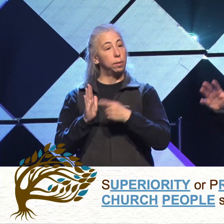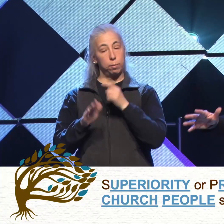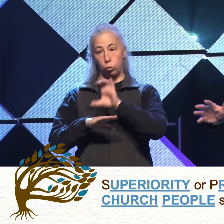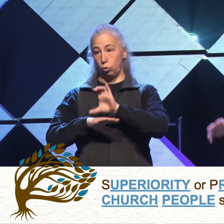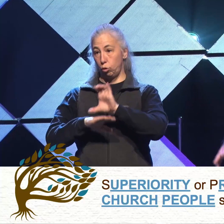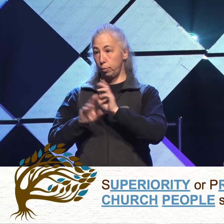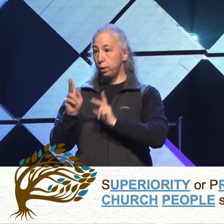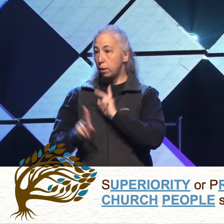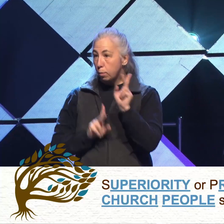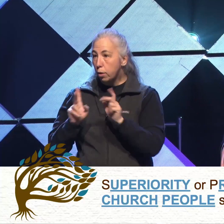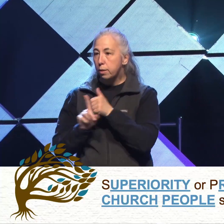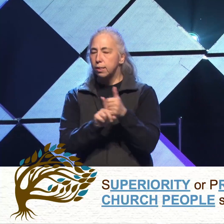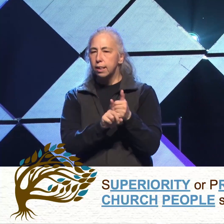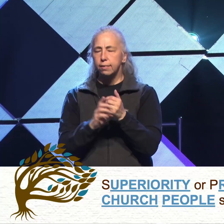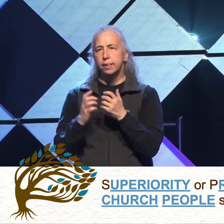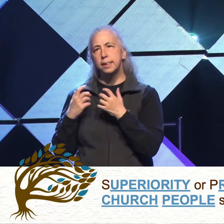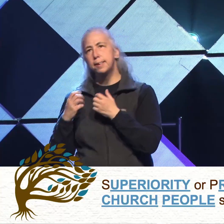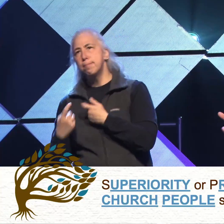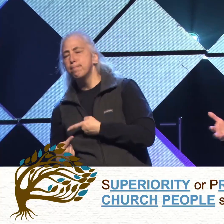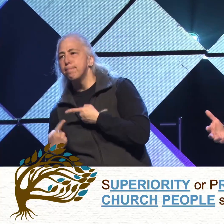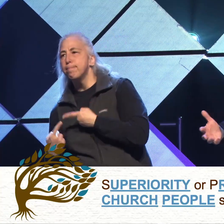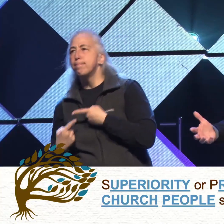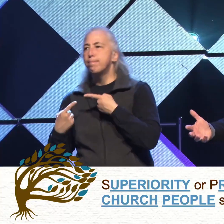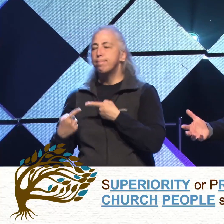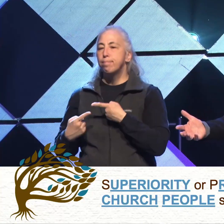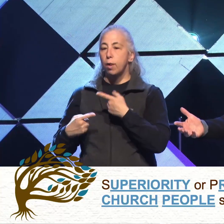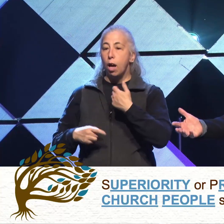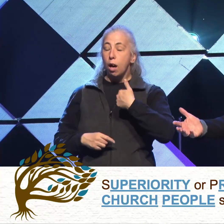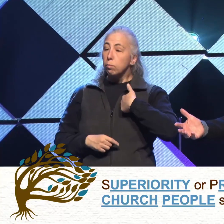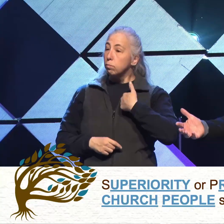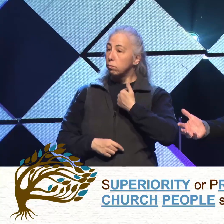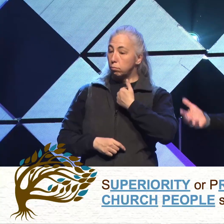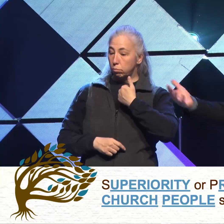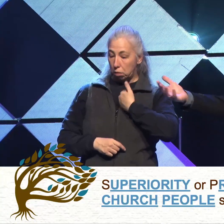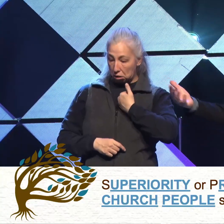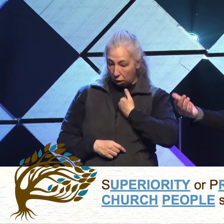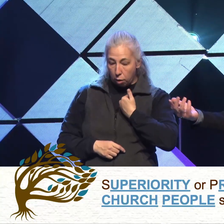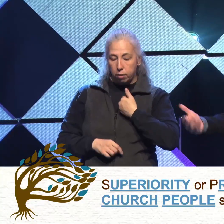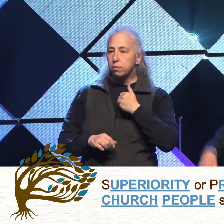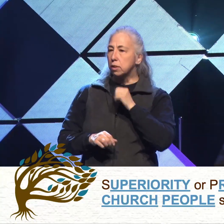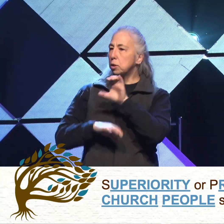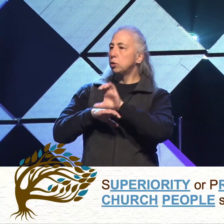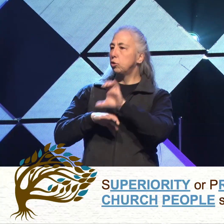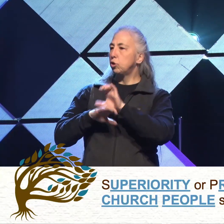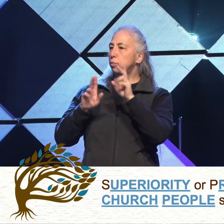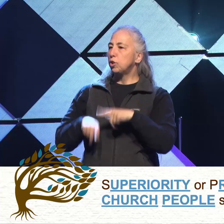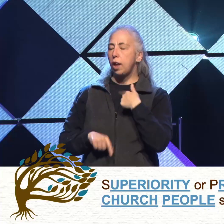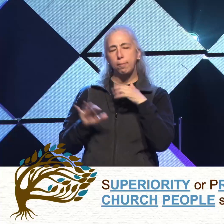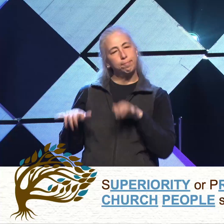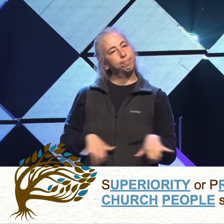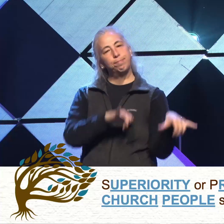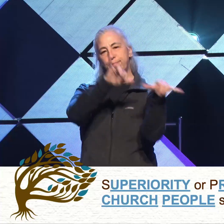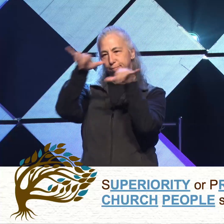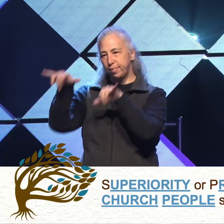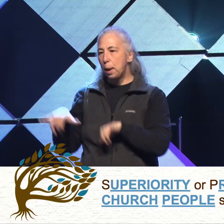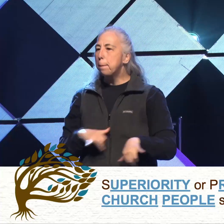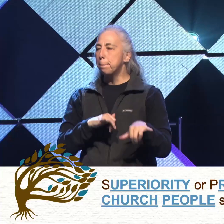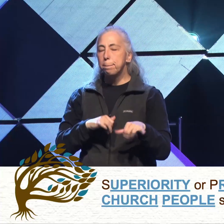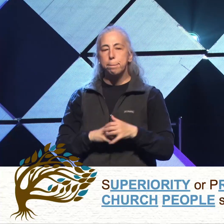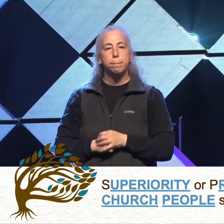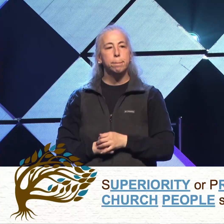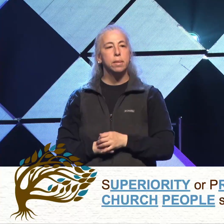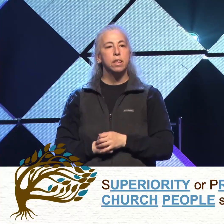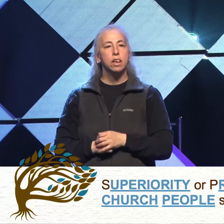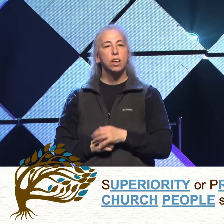people seem to wrestle with this. And I consider myself a church person, so I'm in the boat with everybody else. But we're going to ask